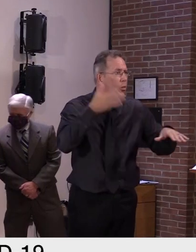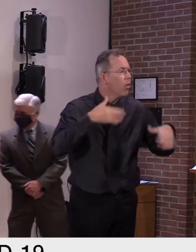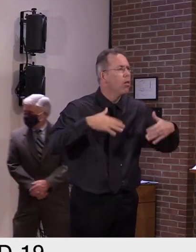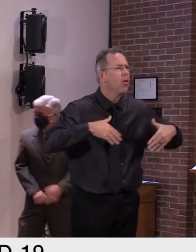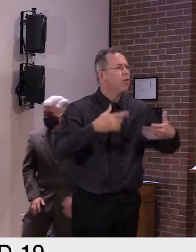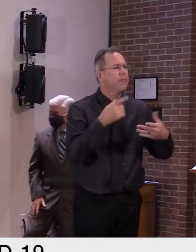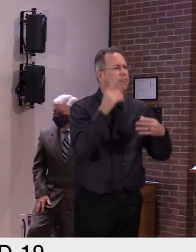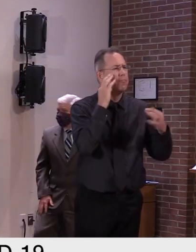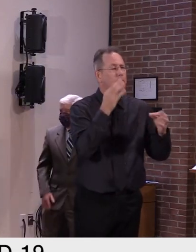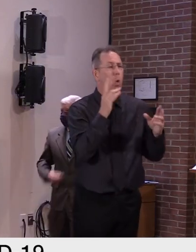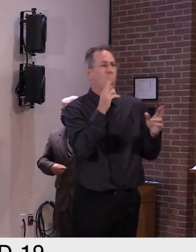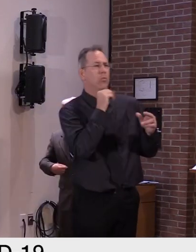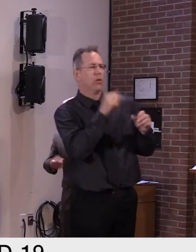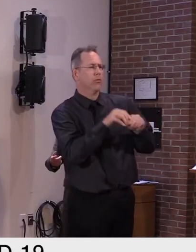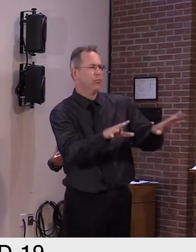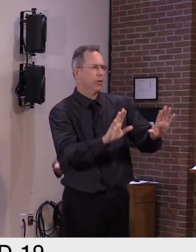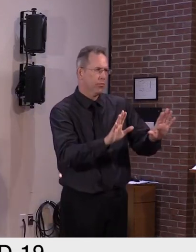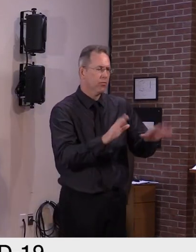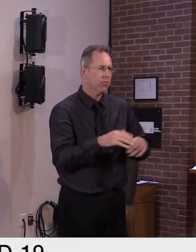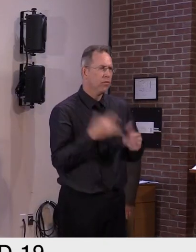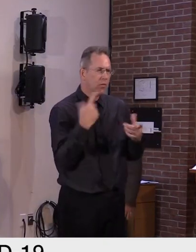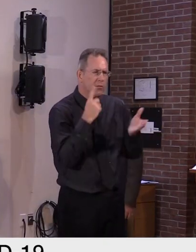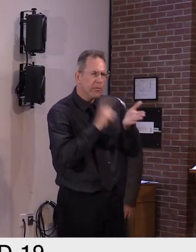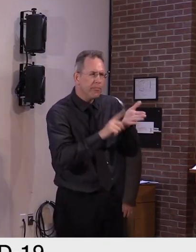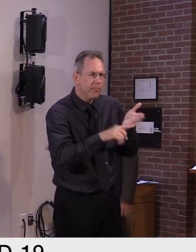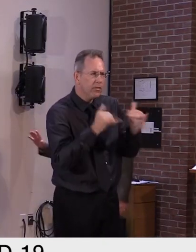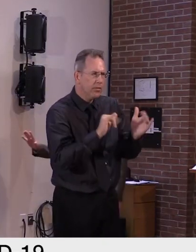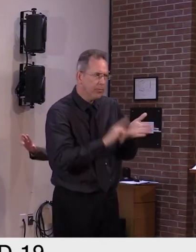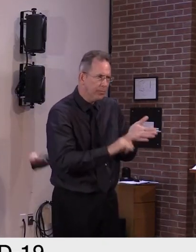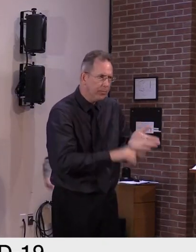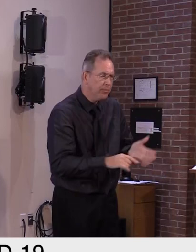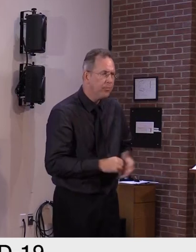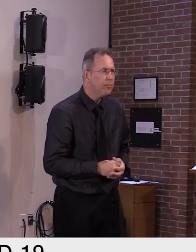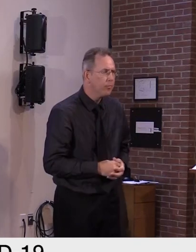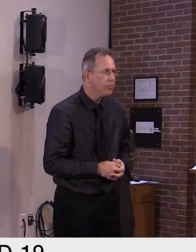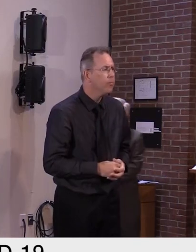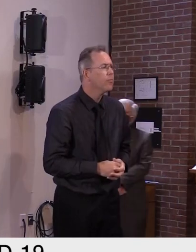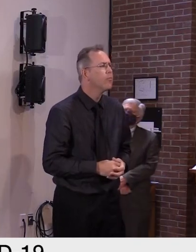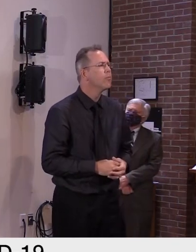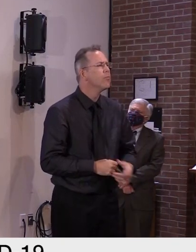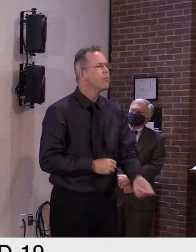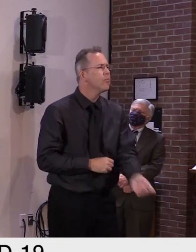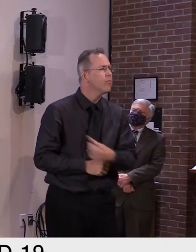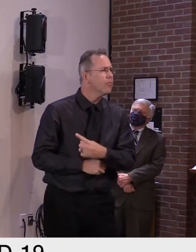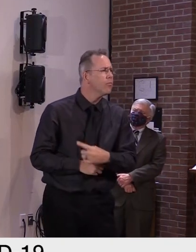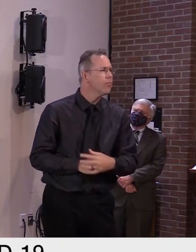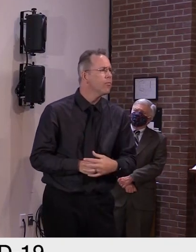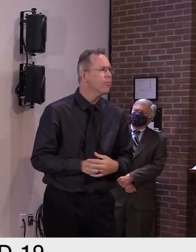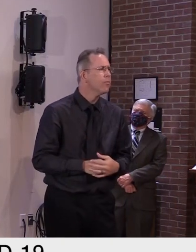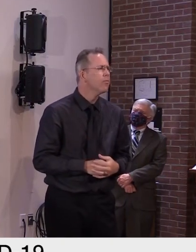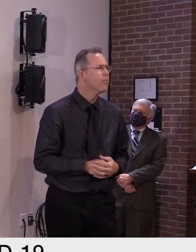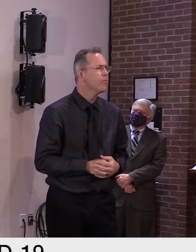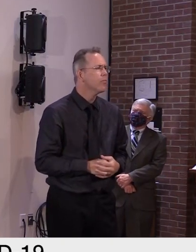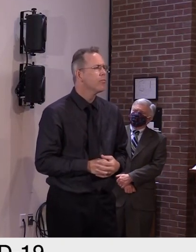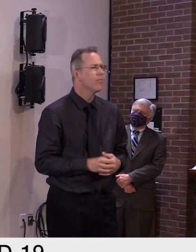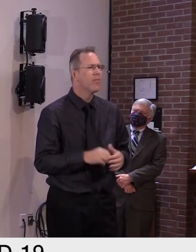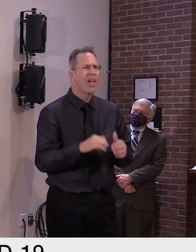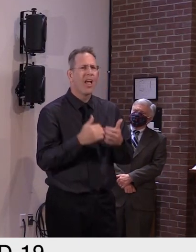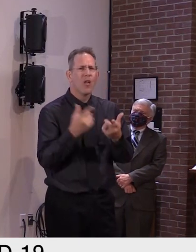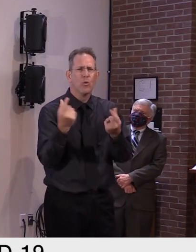So what do the containment efforts look like in a situation like this? Oh, exactly what's going on now.